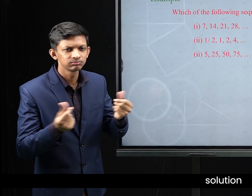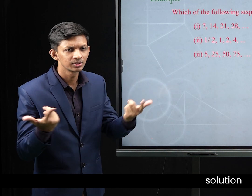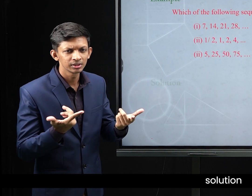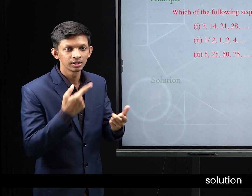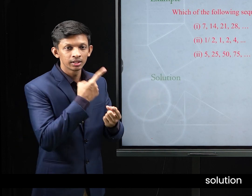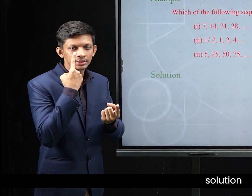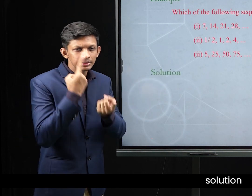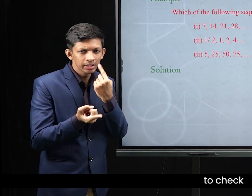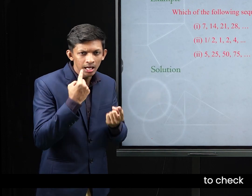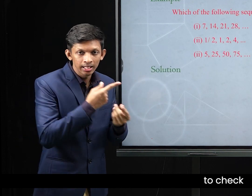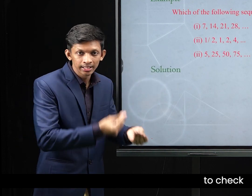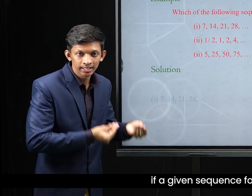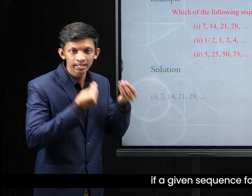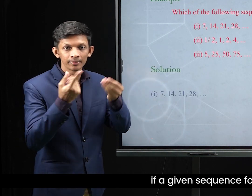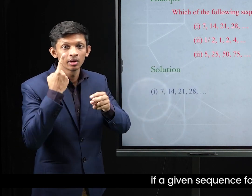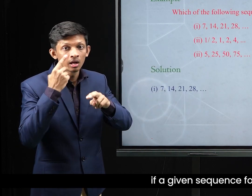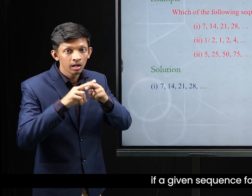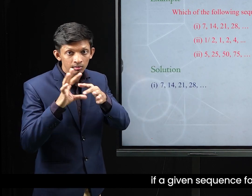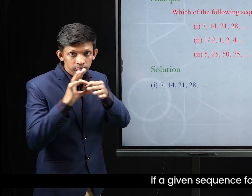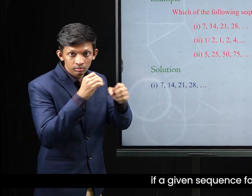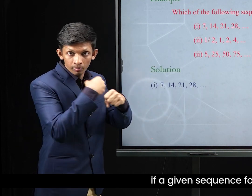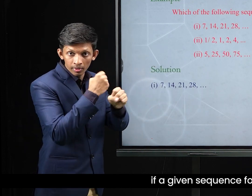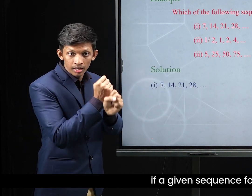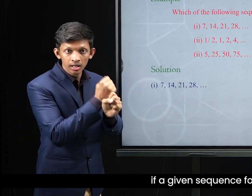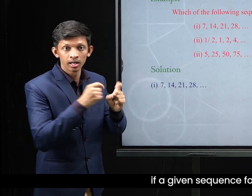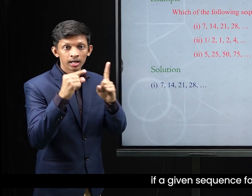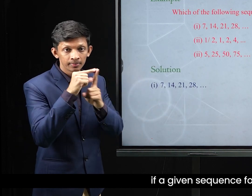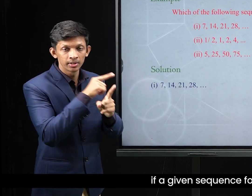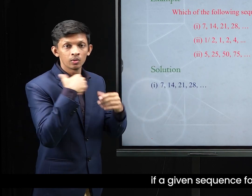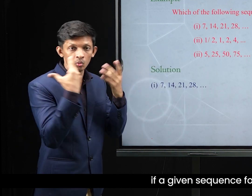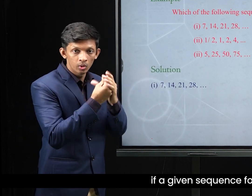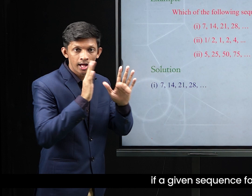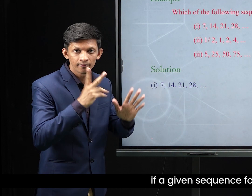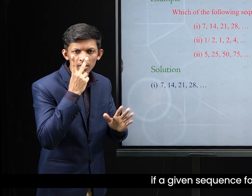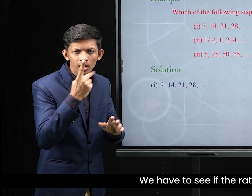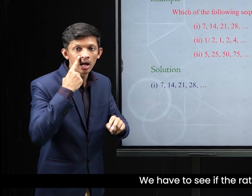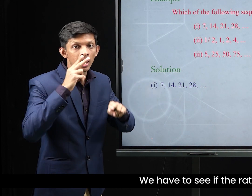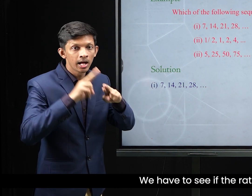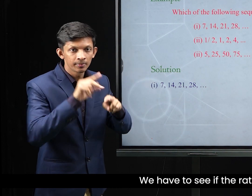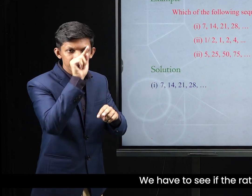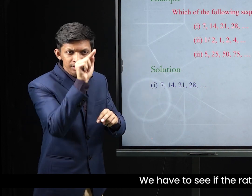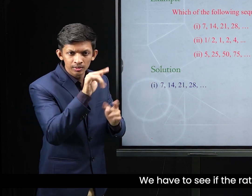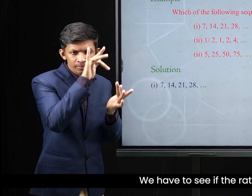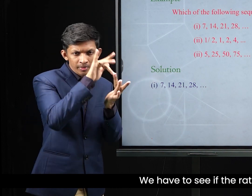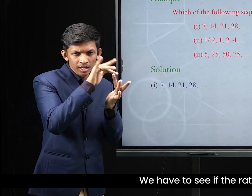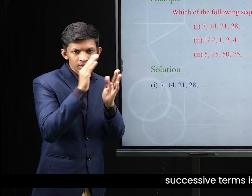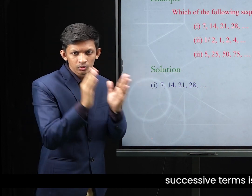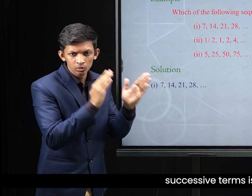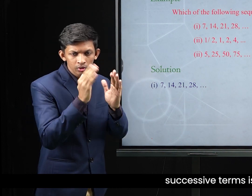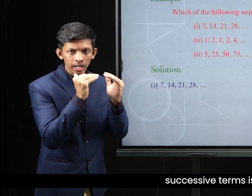Solution. To check if a given sequence forms a geometric progression, we have to see if the ratios between successive